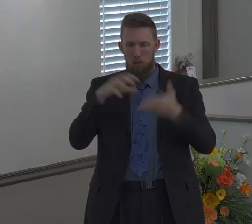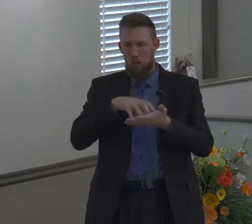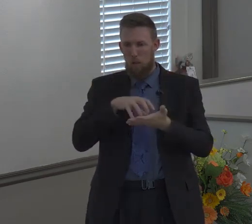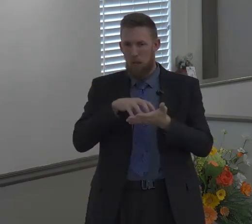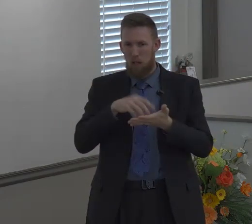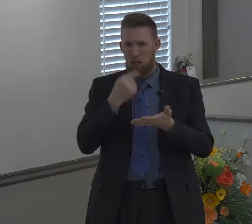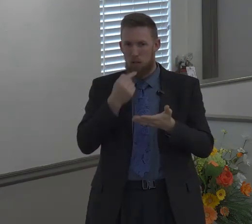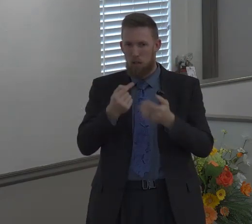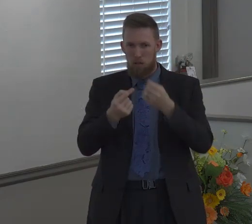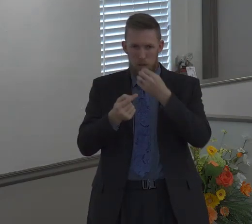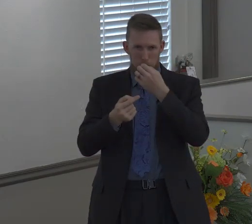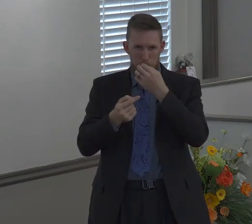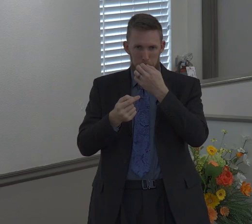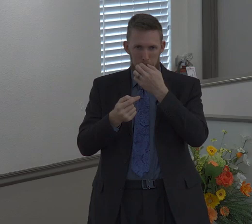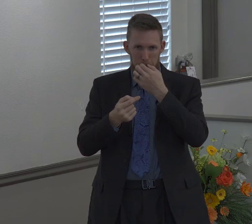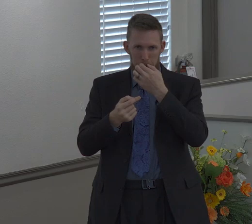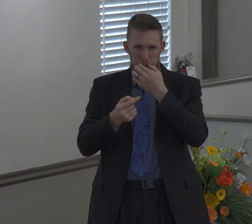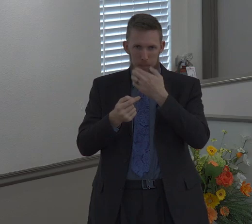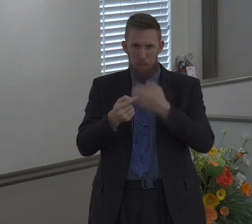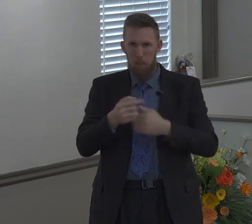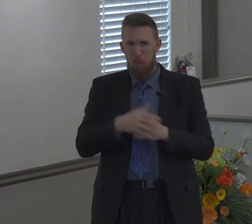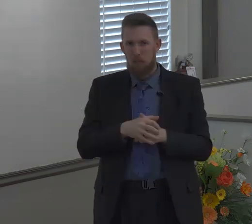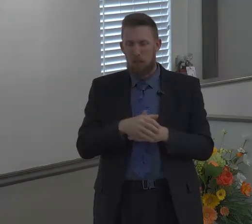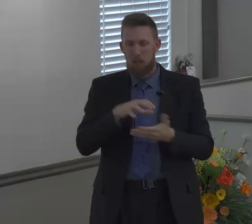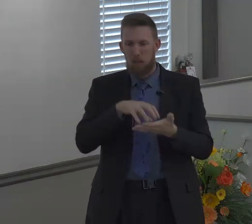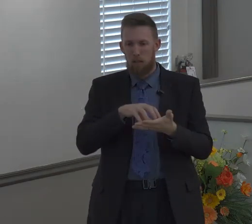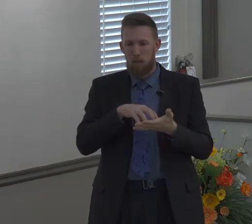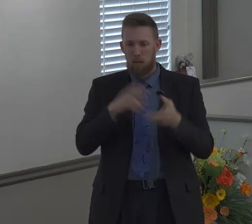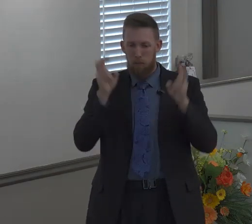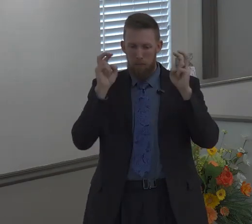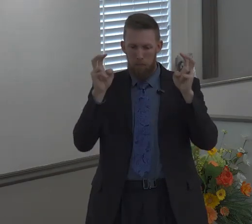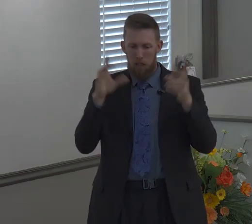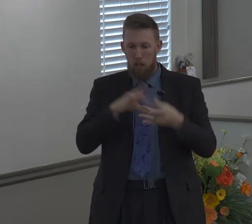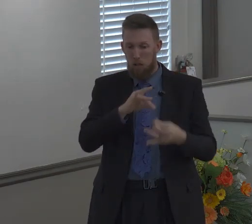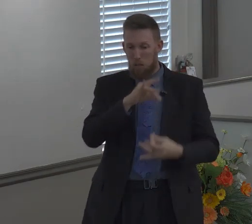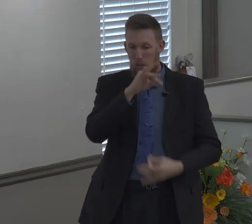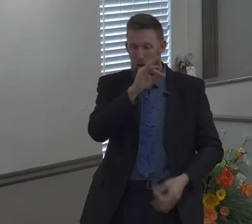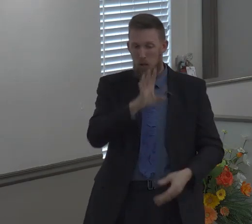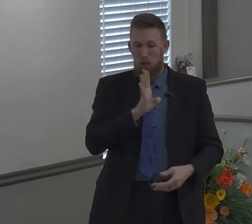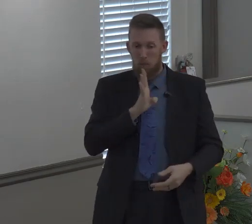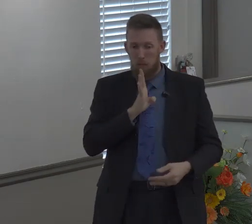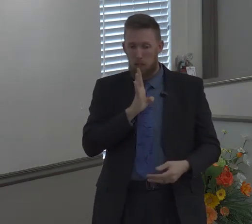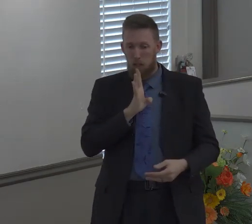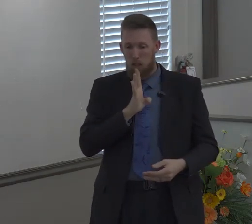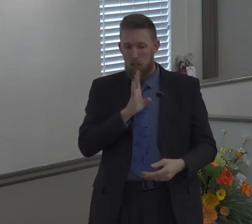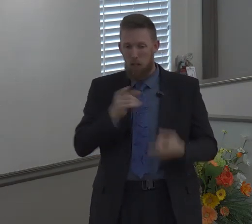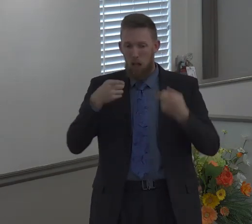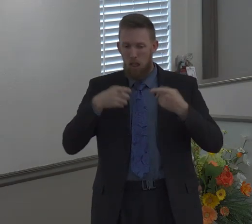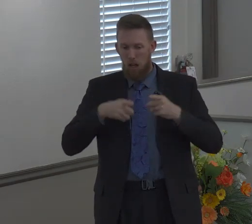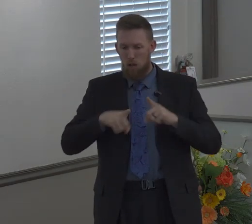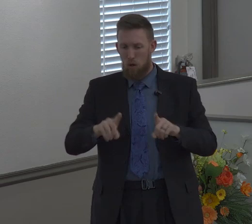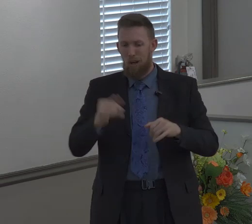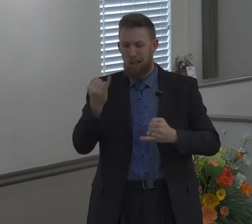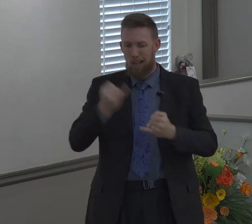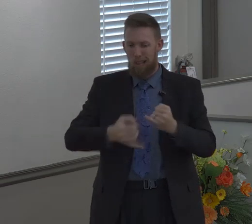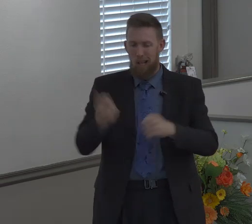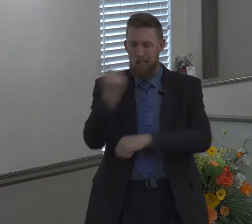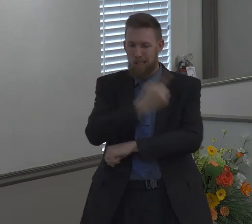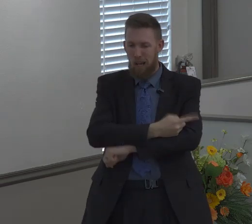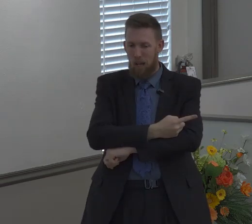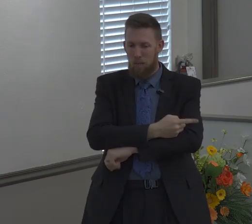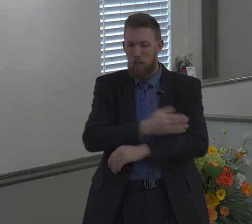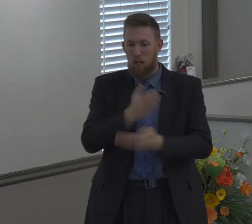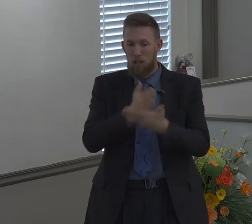Spirit," you'll notice that's a capital S, that means it's a Holy Spirit. "Now the Spirit speaketh expressly that in the